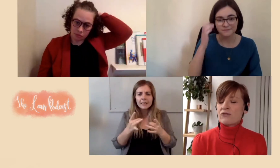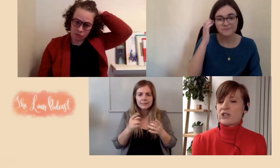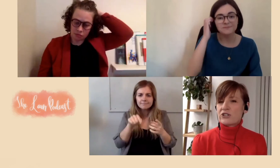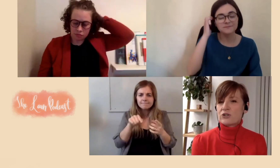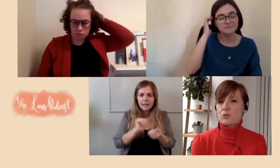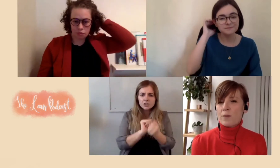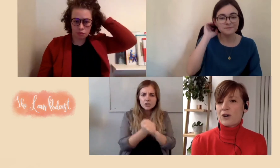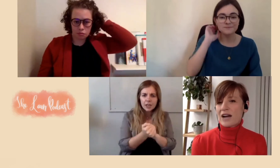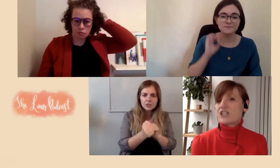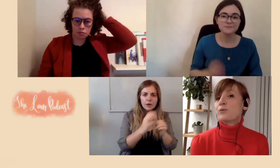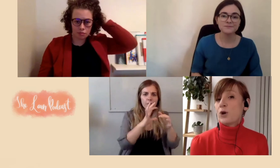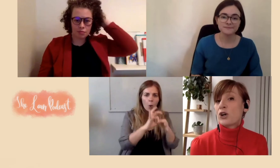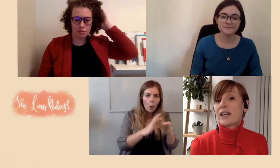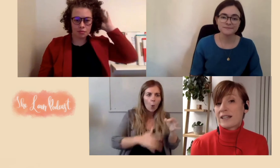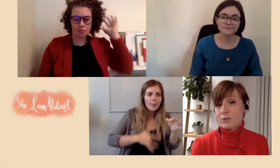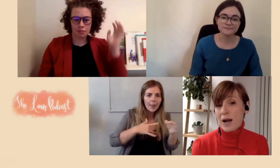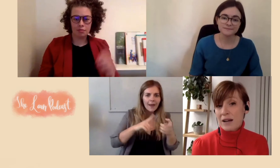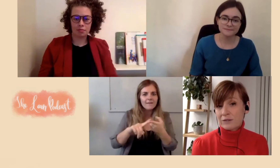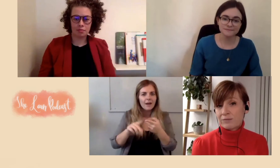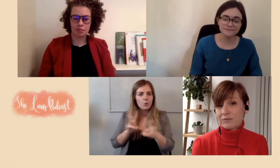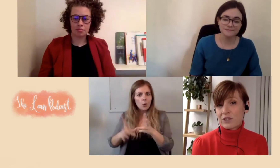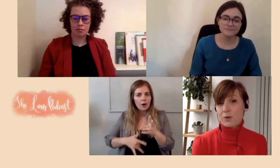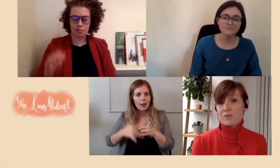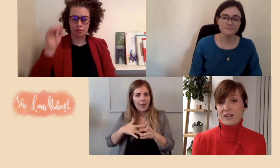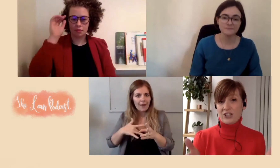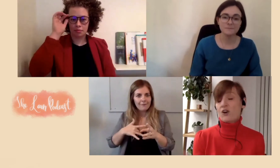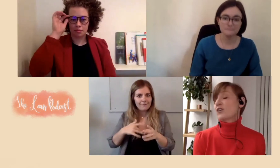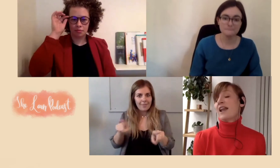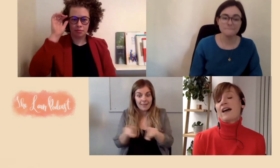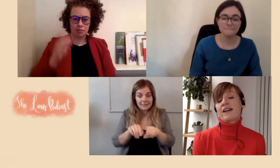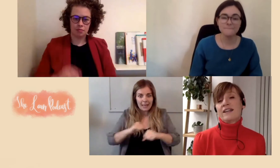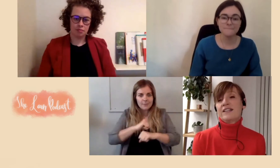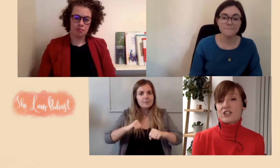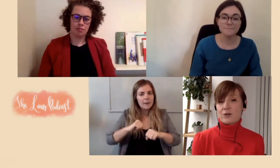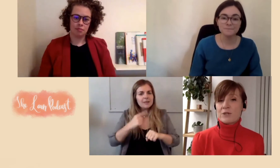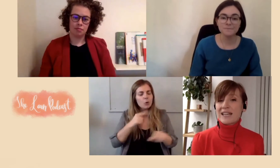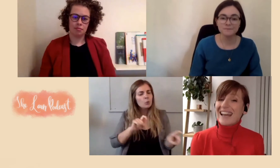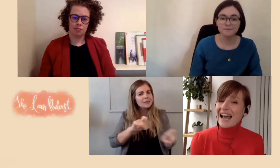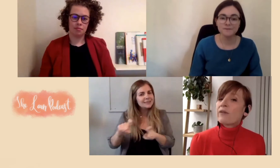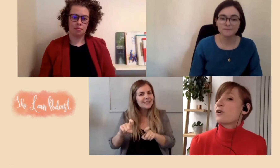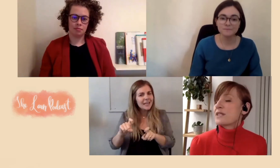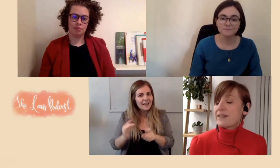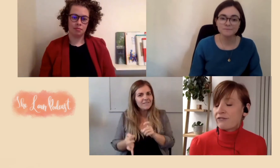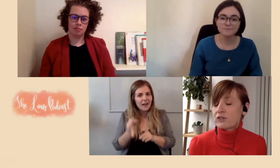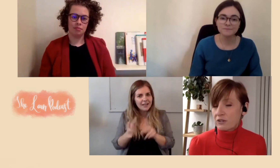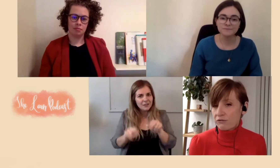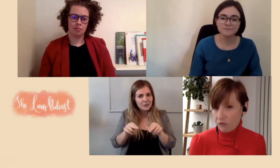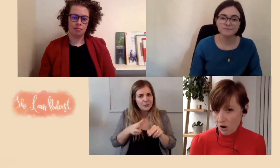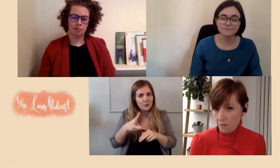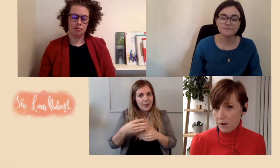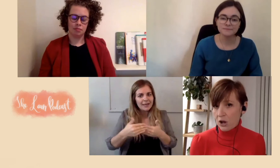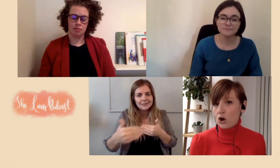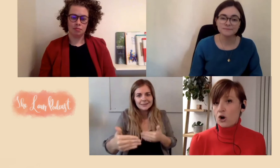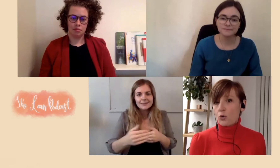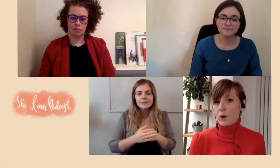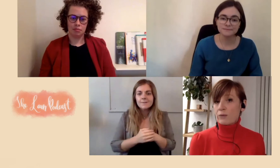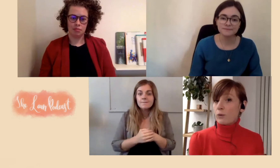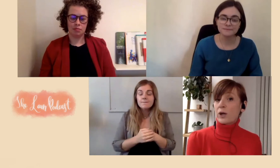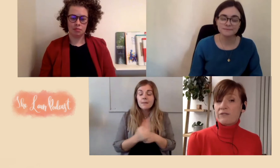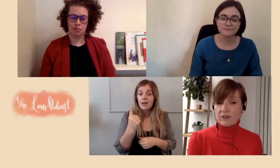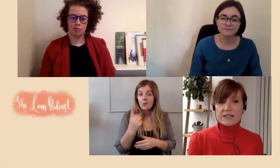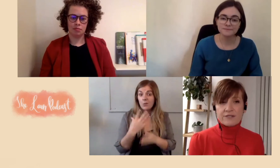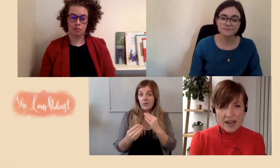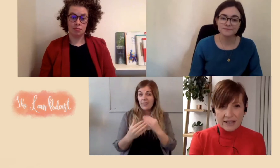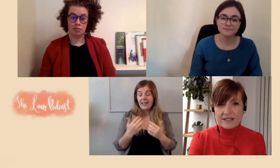life. And I think we're still finding our way with that. And I think what particularly interested me when I was